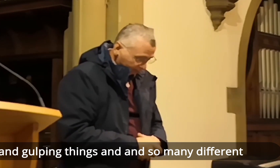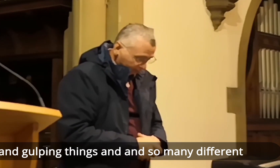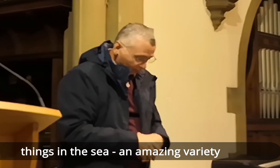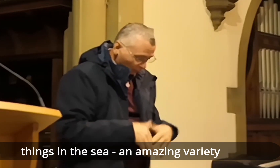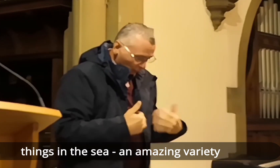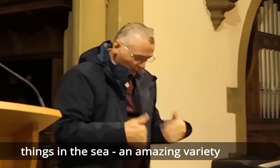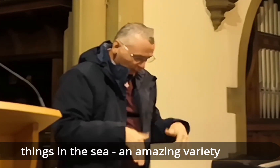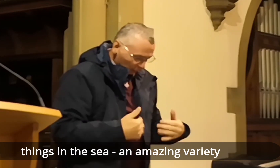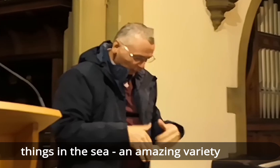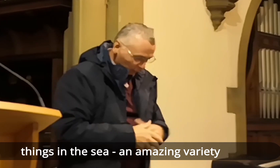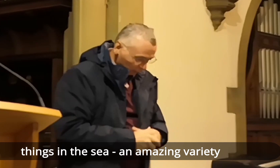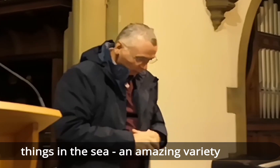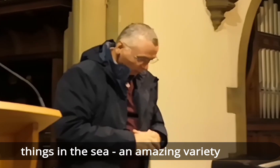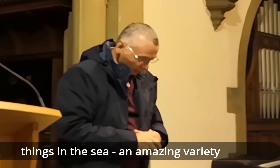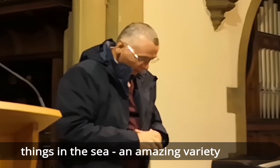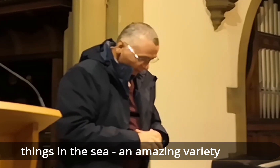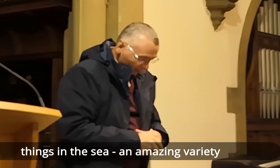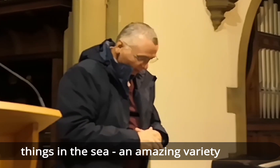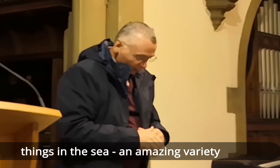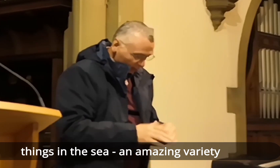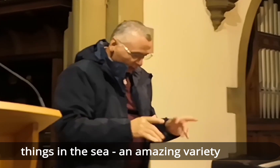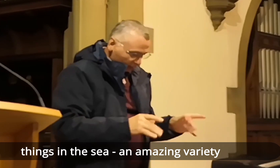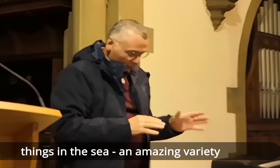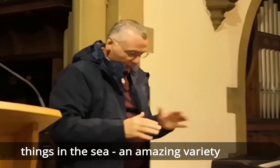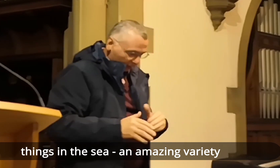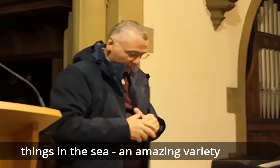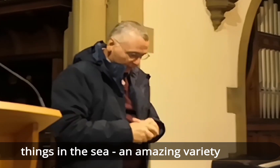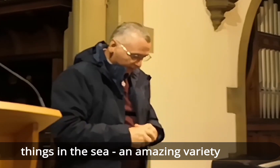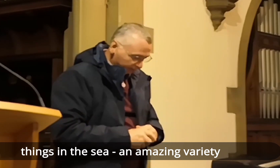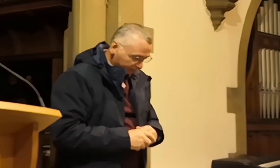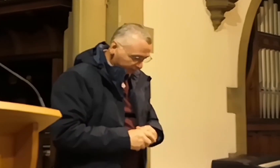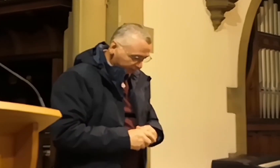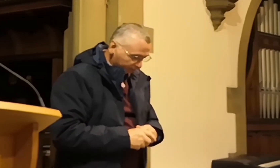different things in the sea, an amazing variety.